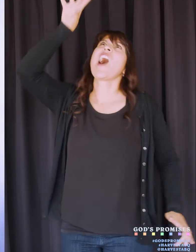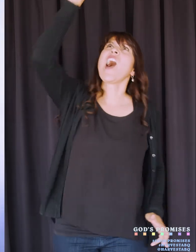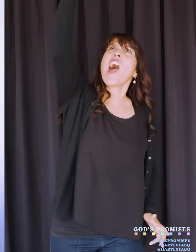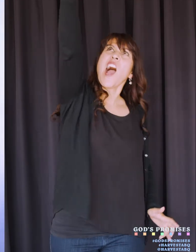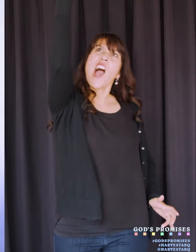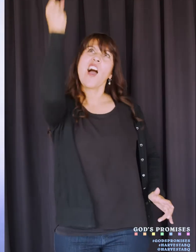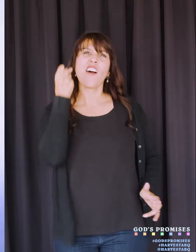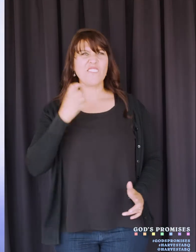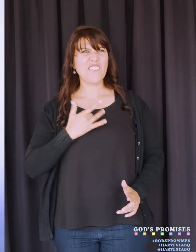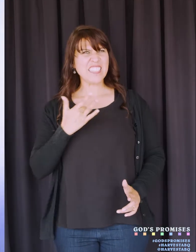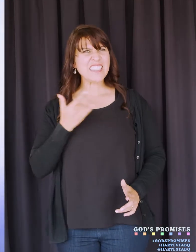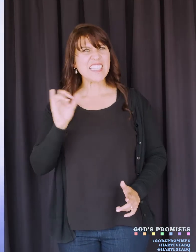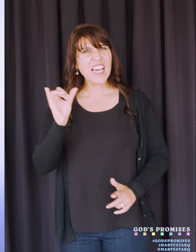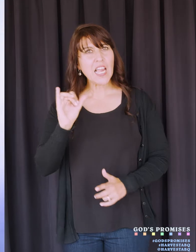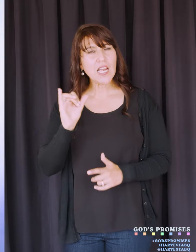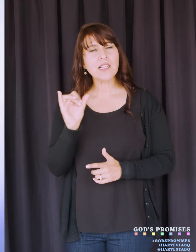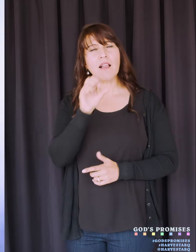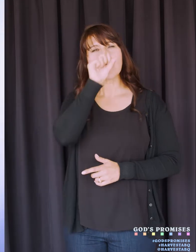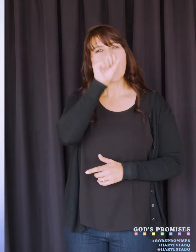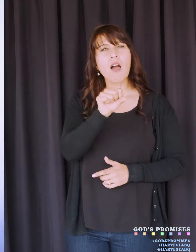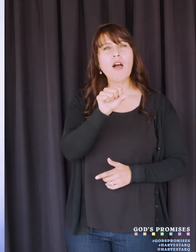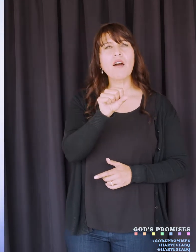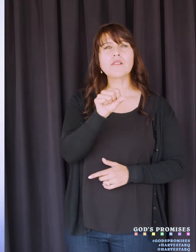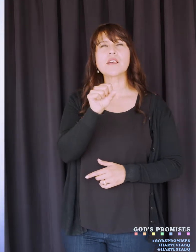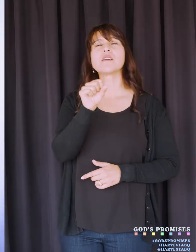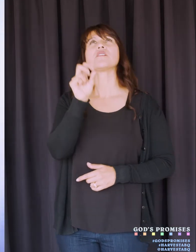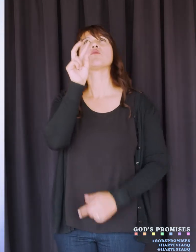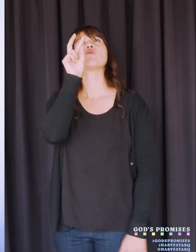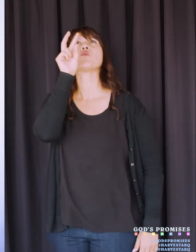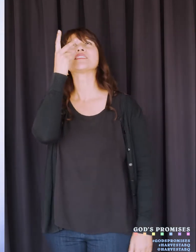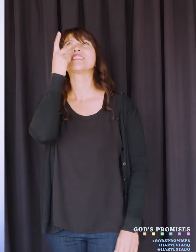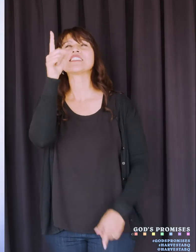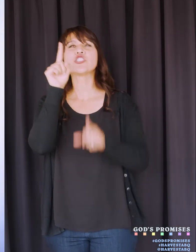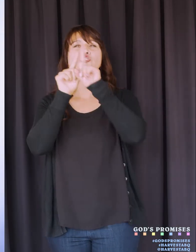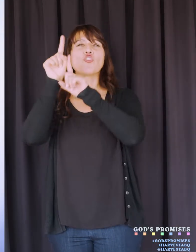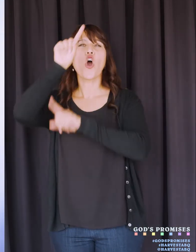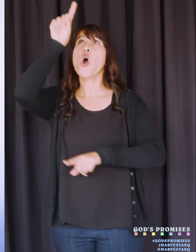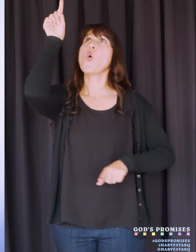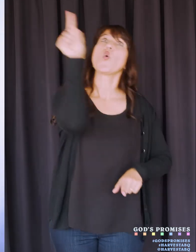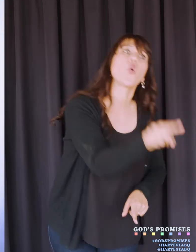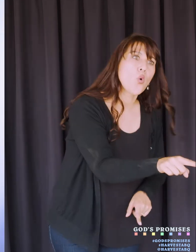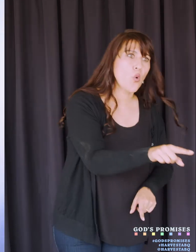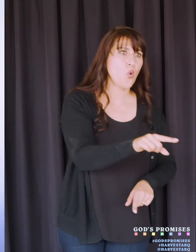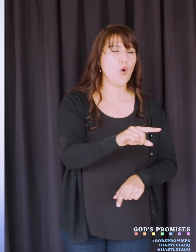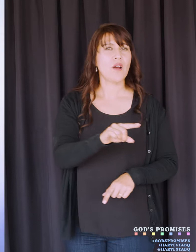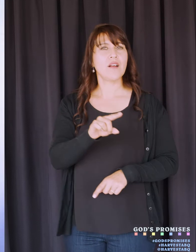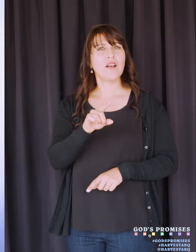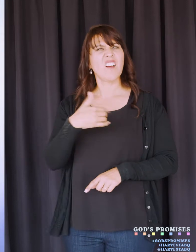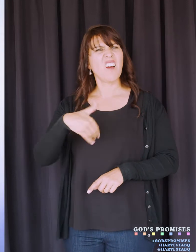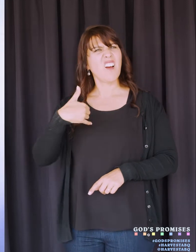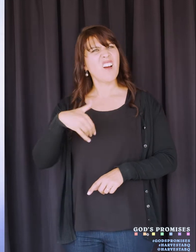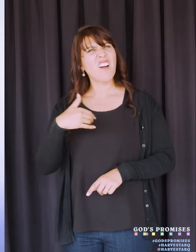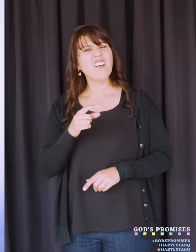grab one of them. I love when I'm able to catch a shooting star. I mean, it's just amazing.